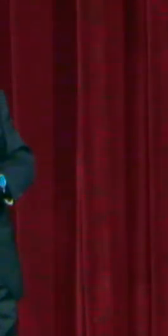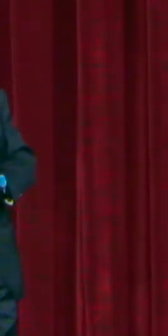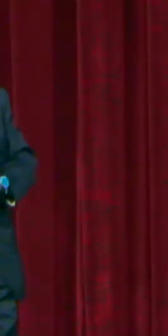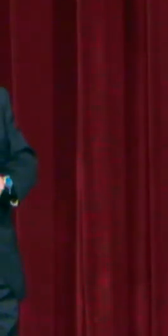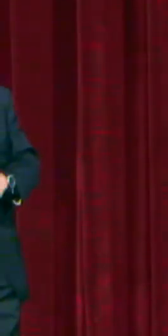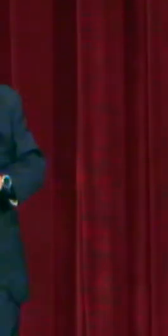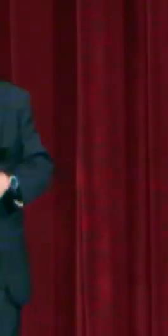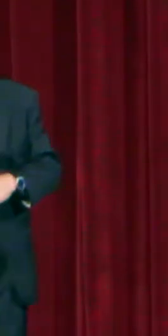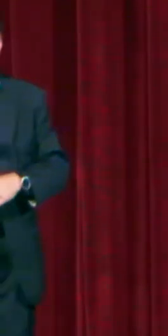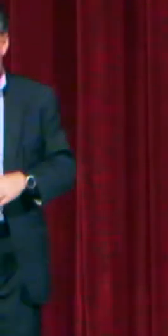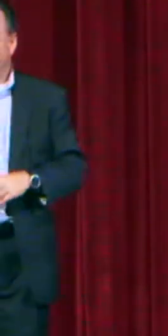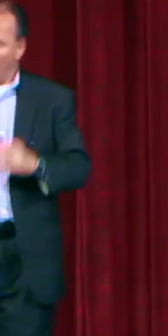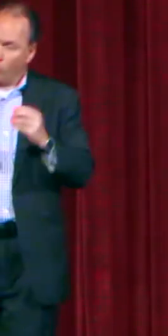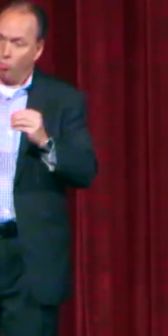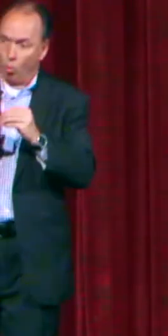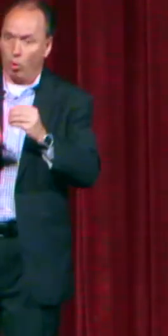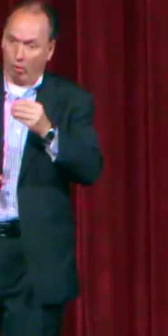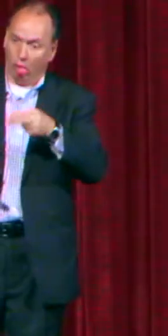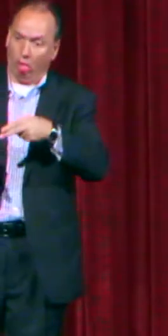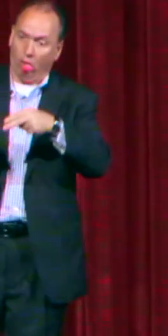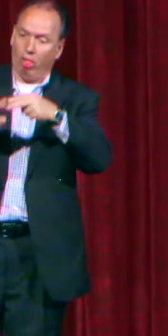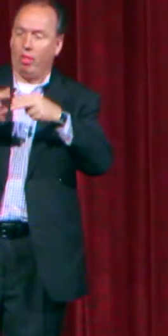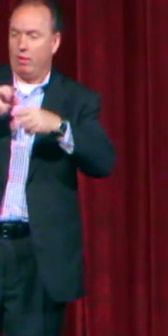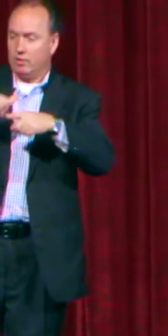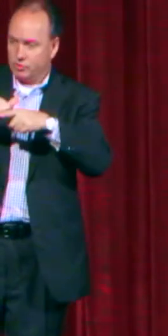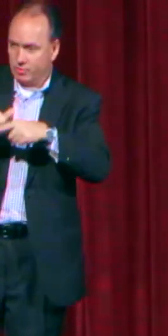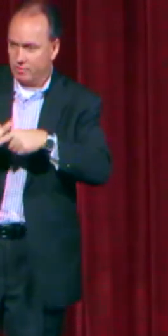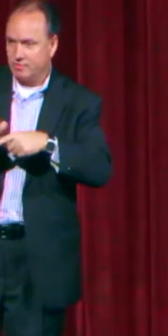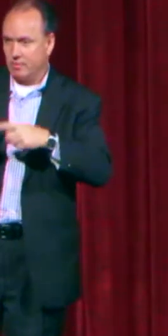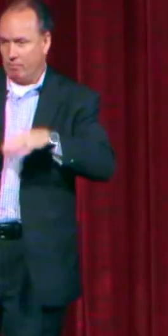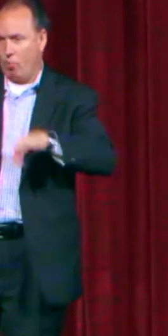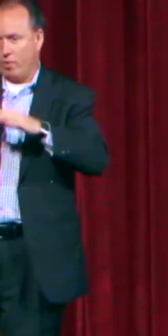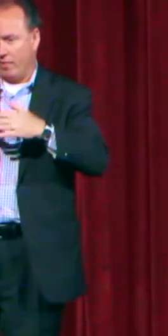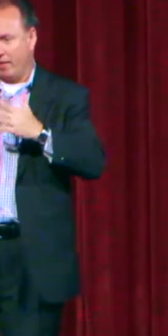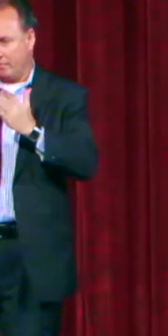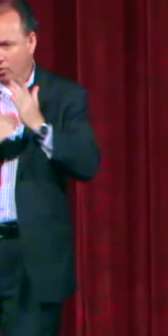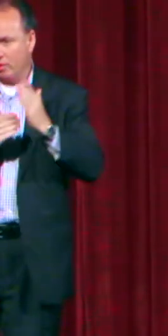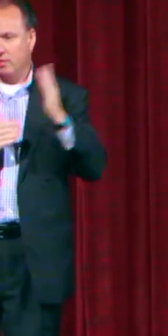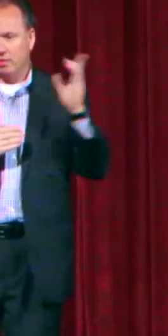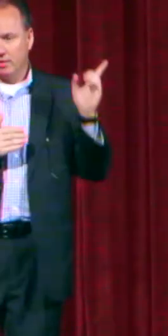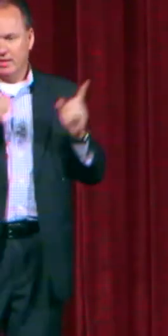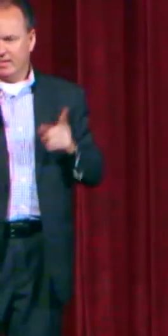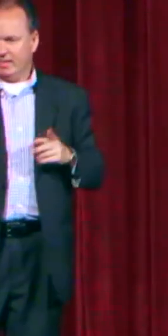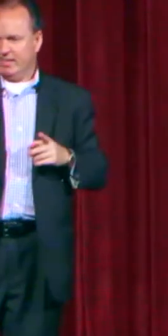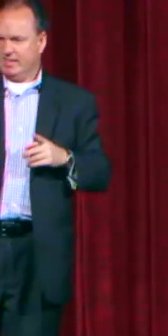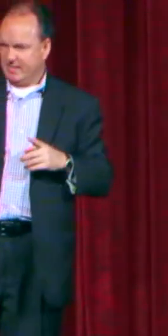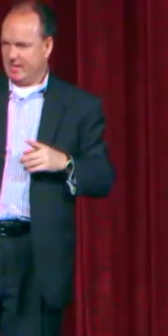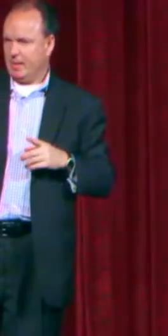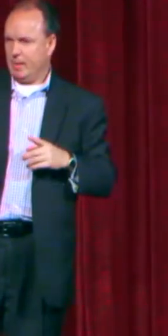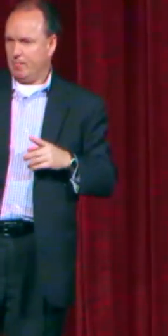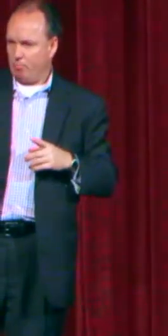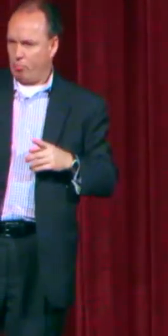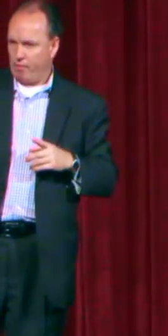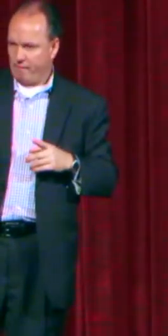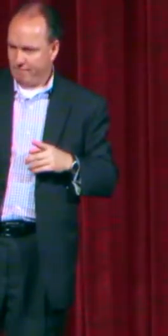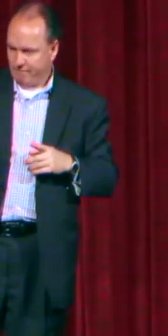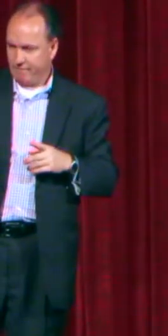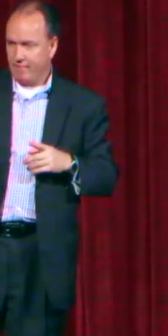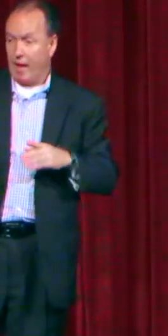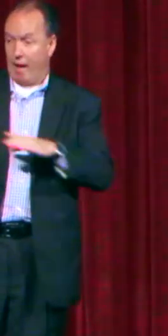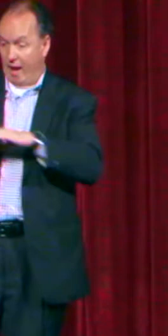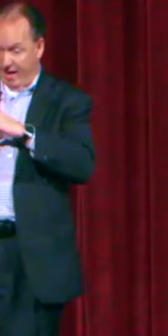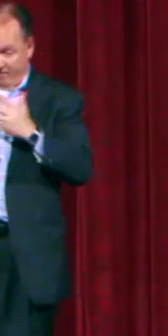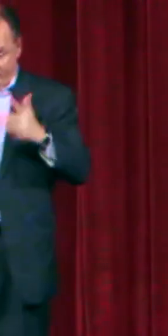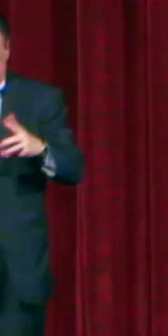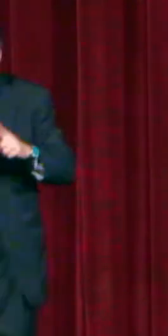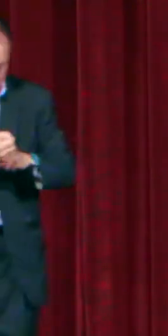Moving forward, like I said, more drills, and very important, that section there is debriefing. What I mean by that, anytime we do